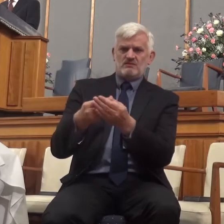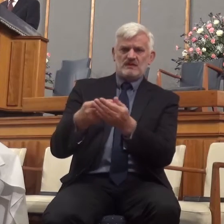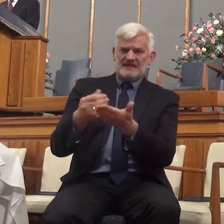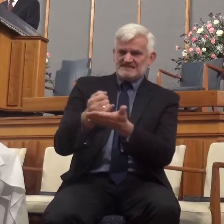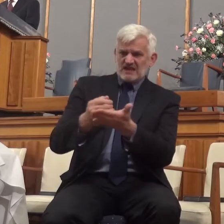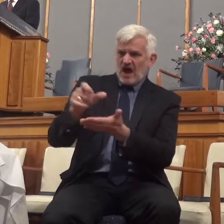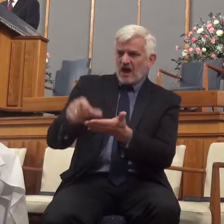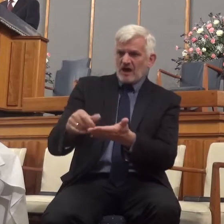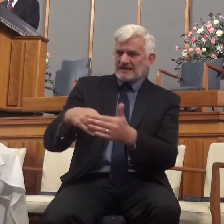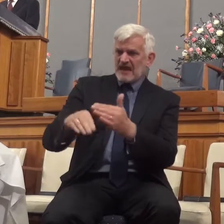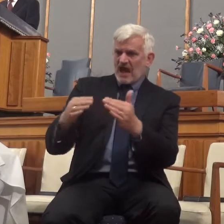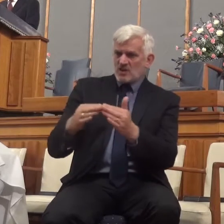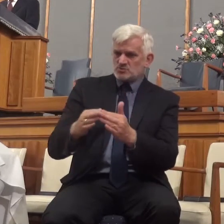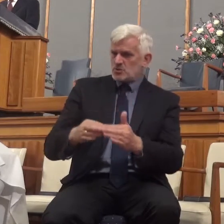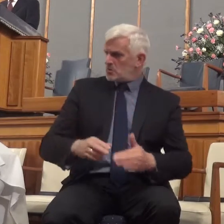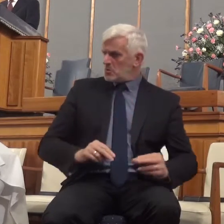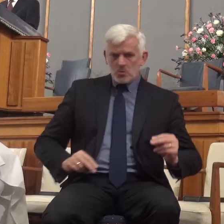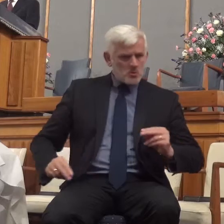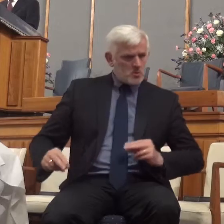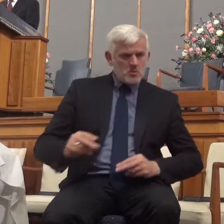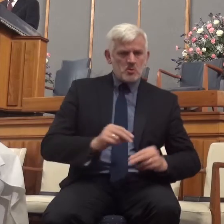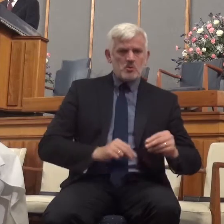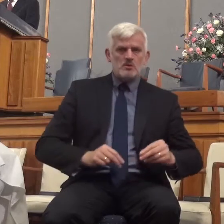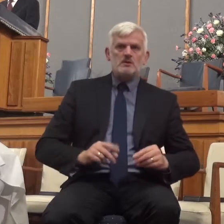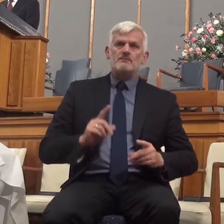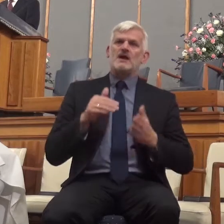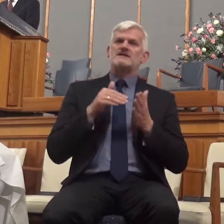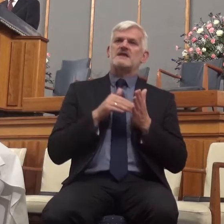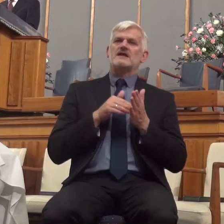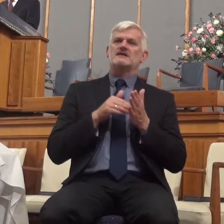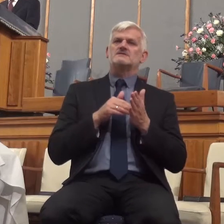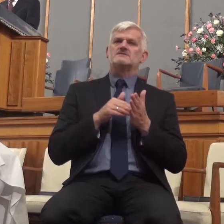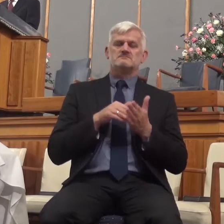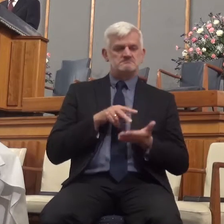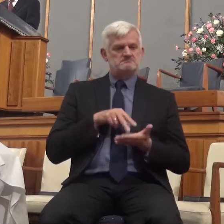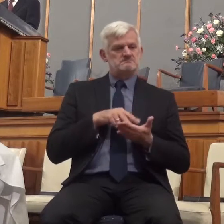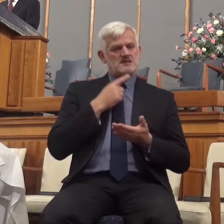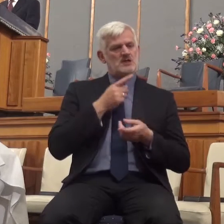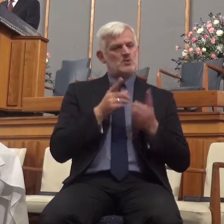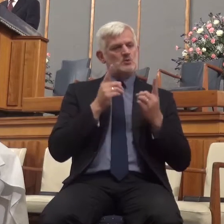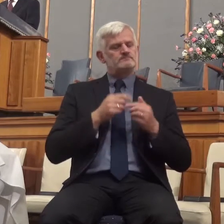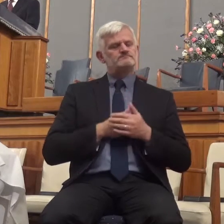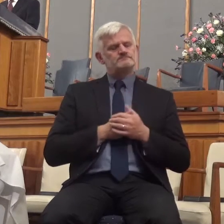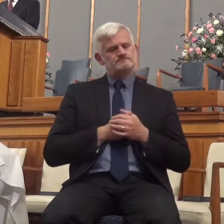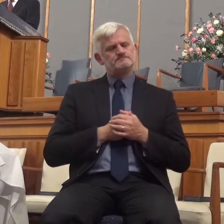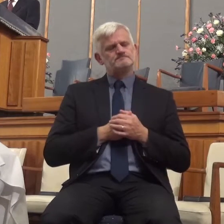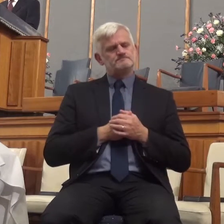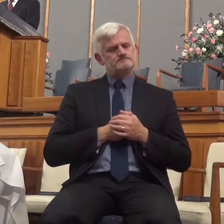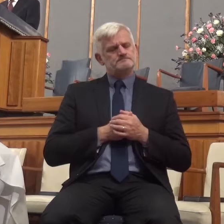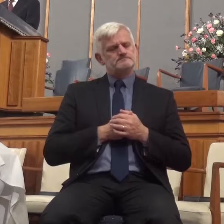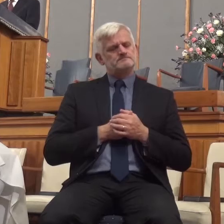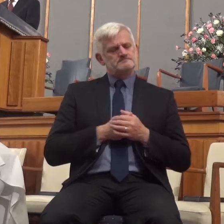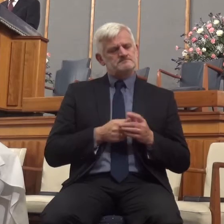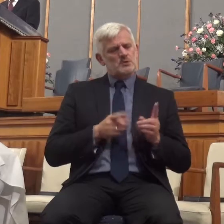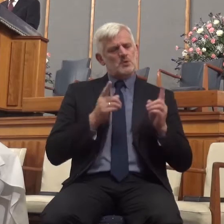that is a sinner. And Zacchaeus stood and said unto the Lord, Behold, Lord, the half